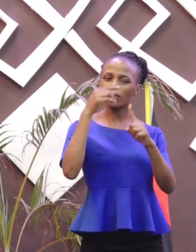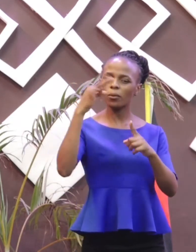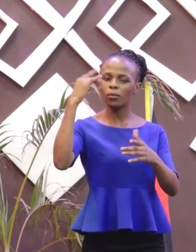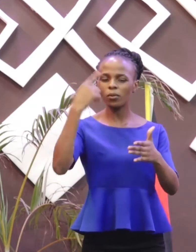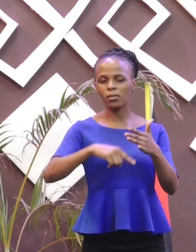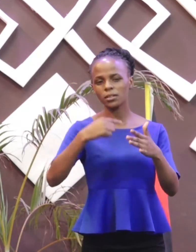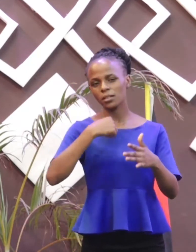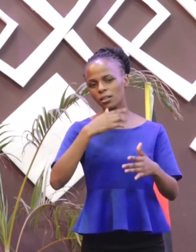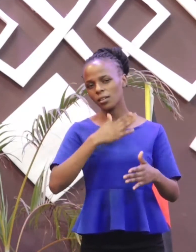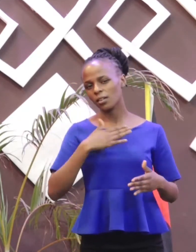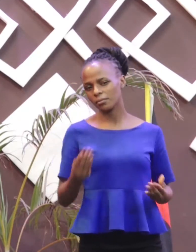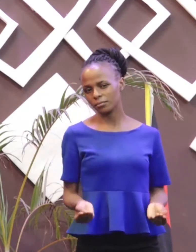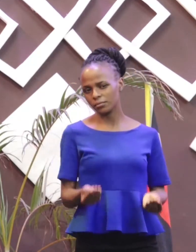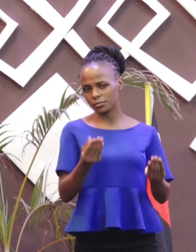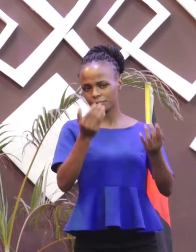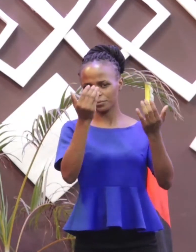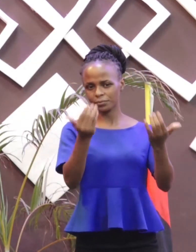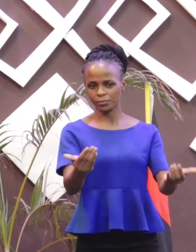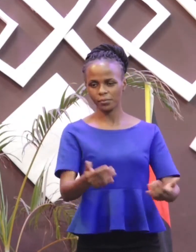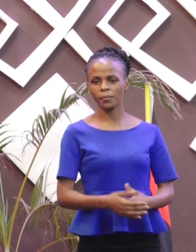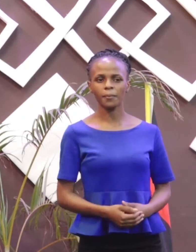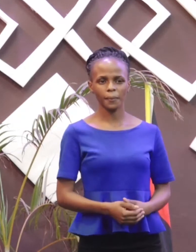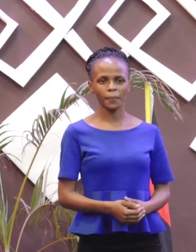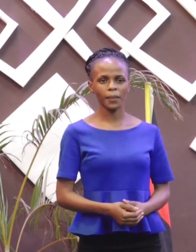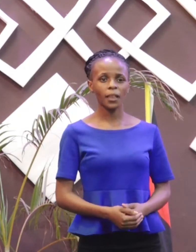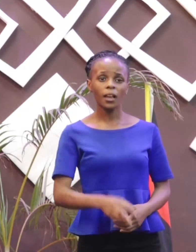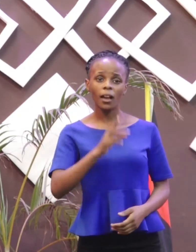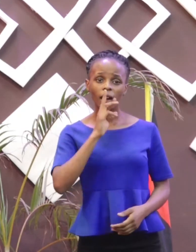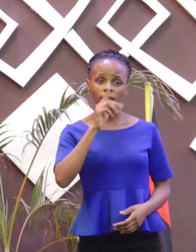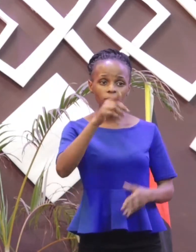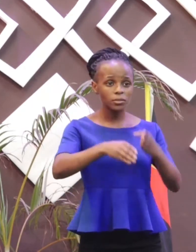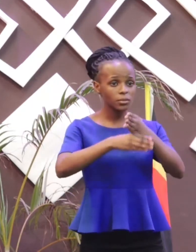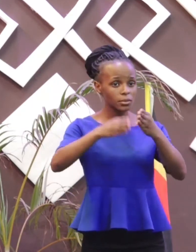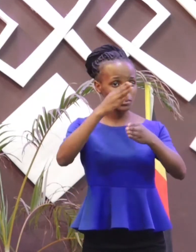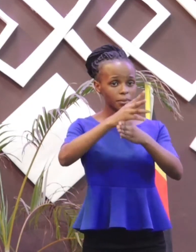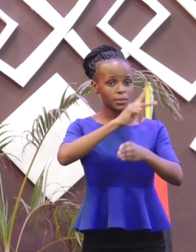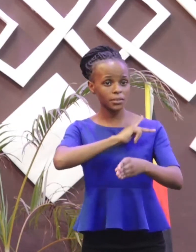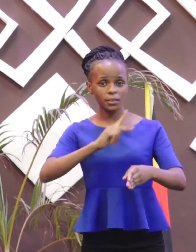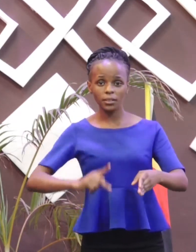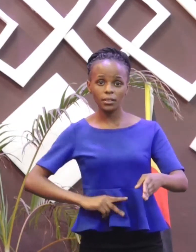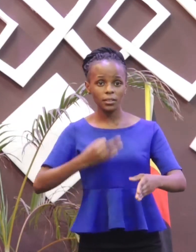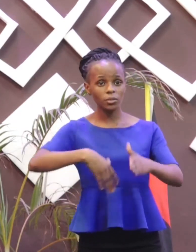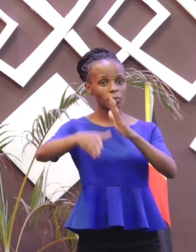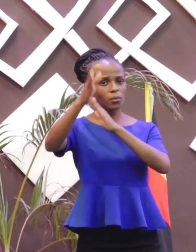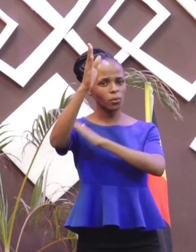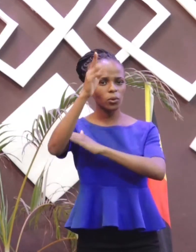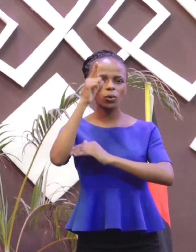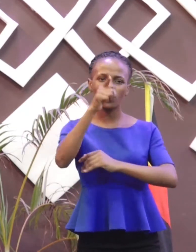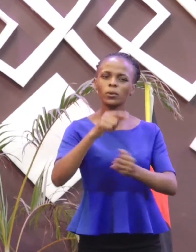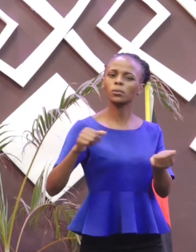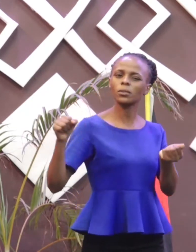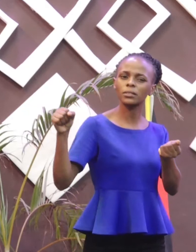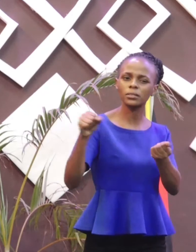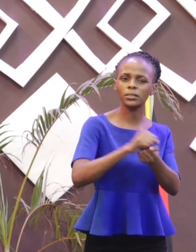gwo ninabigenderwa chi mu kino kyengendo kola oba kyenkola. Are you building the kingdom or you are unbuilding?